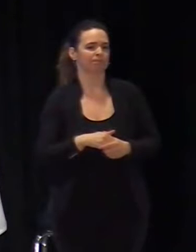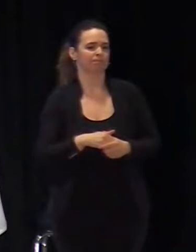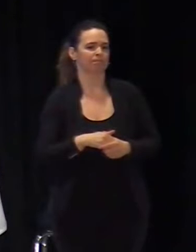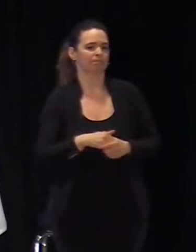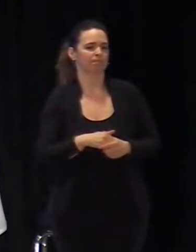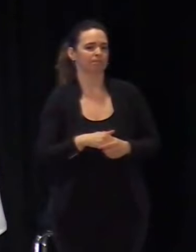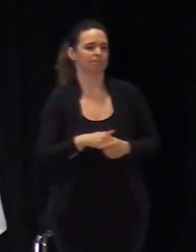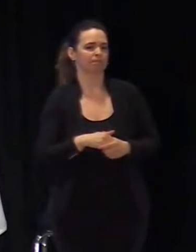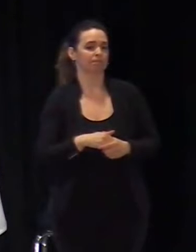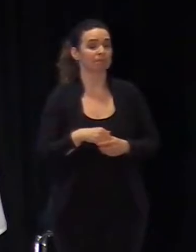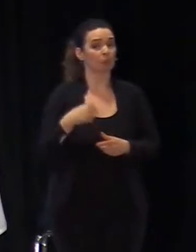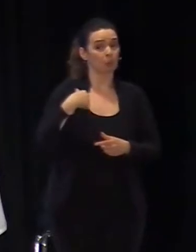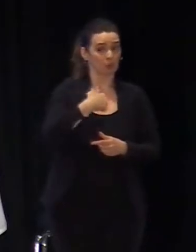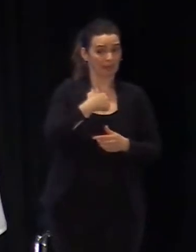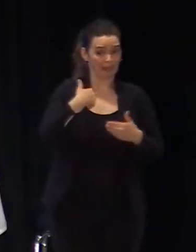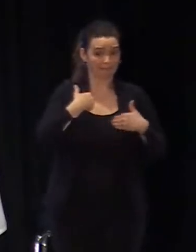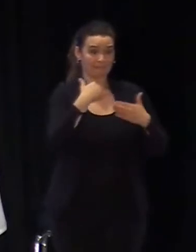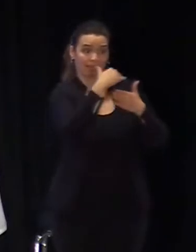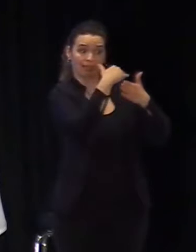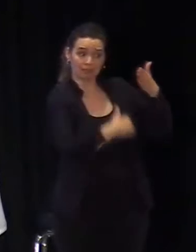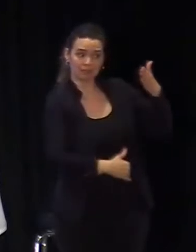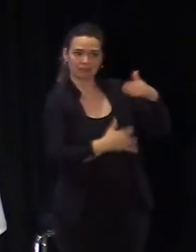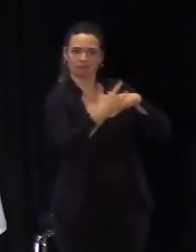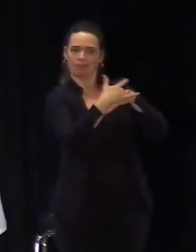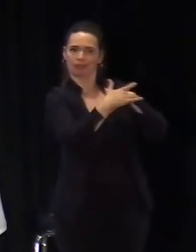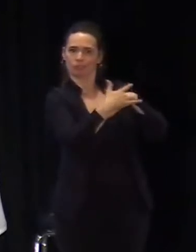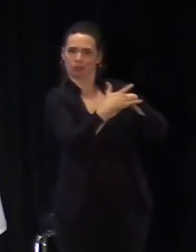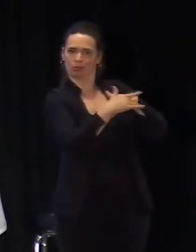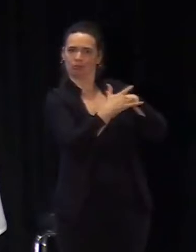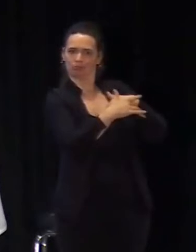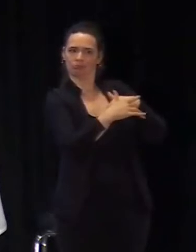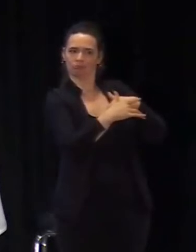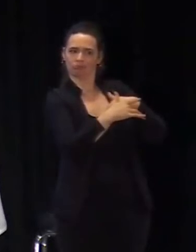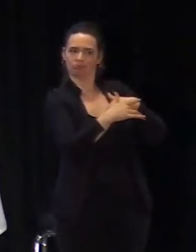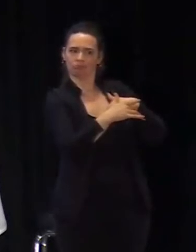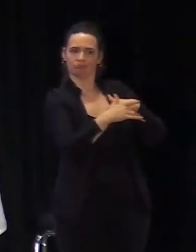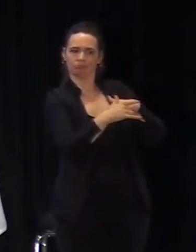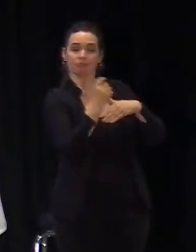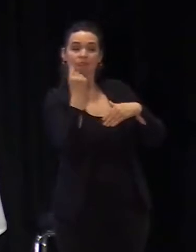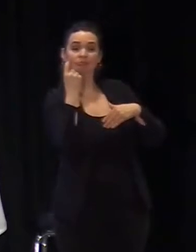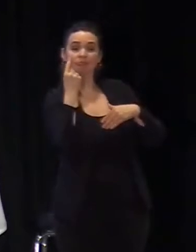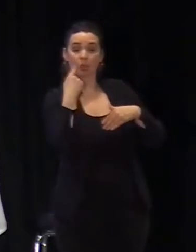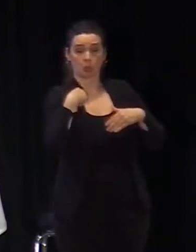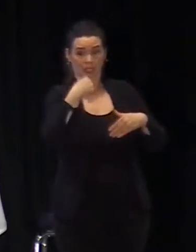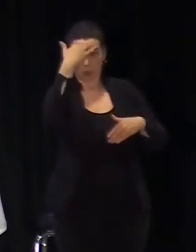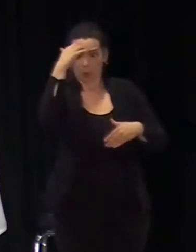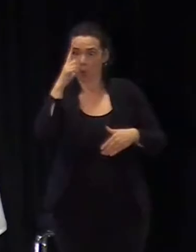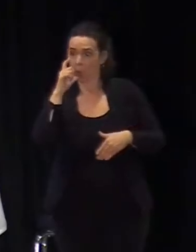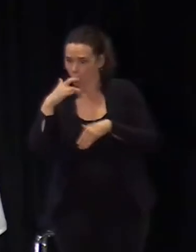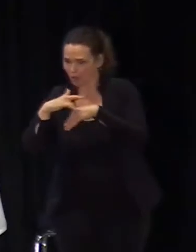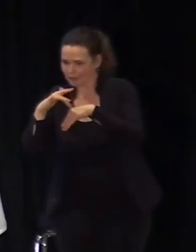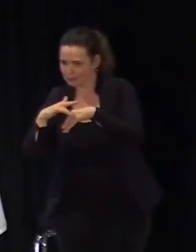eligibility is one thing, your ability to get an appointment is completely different. And we were